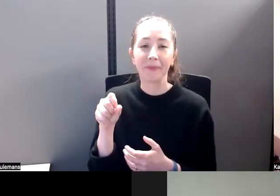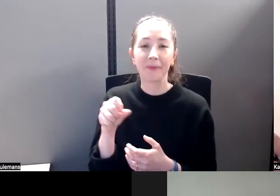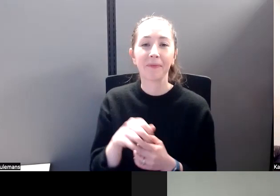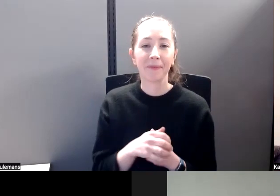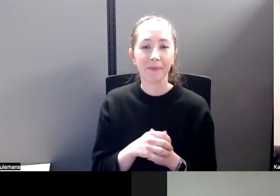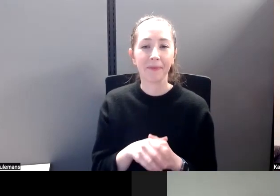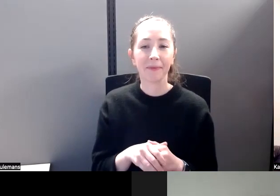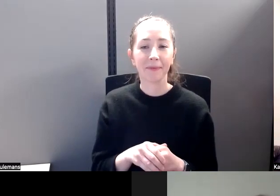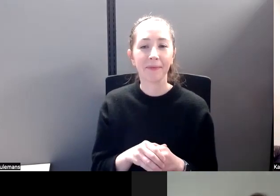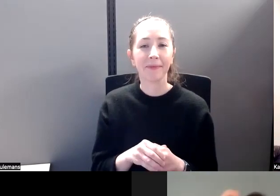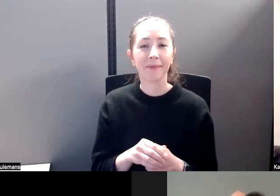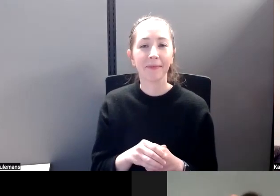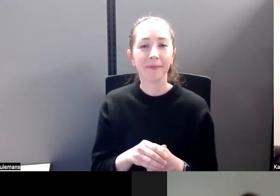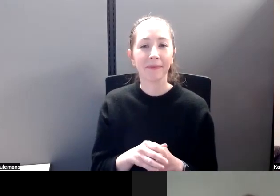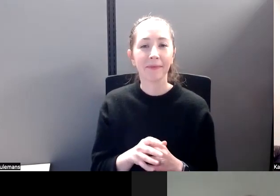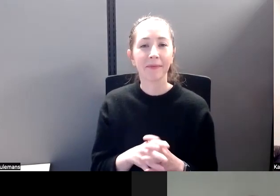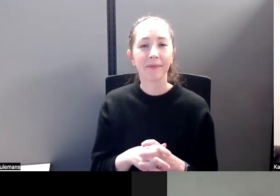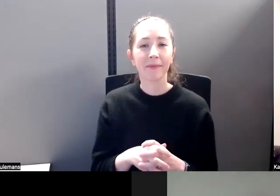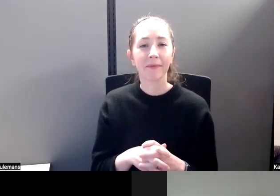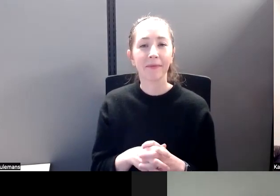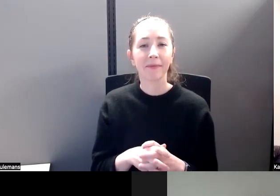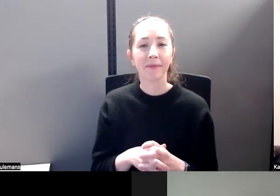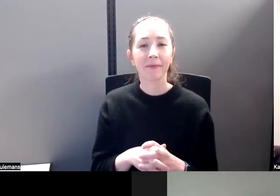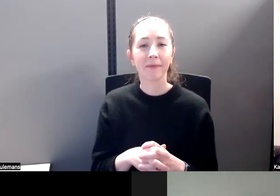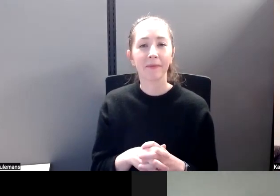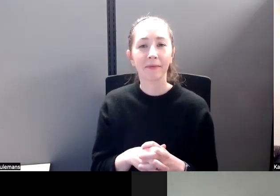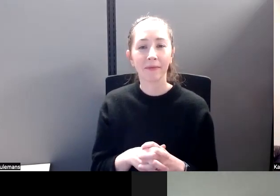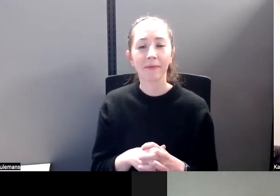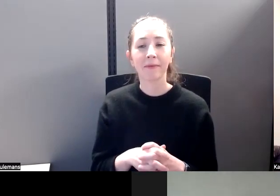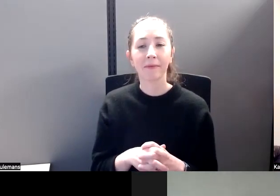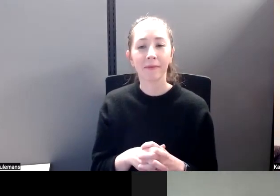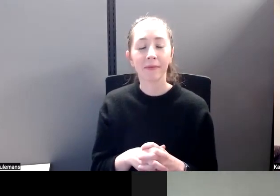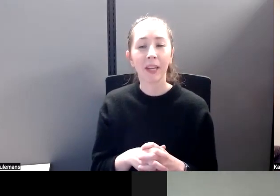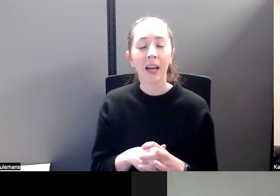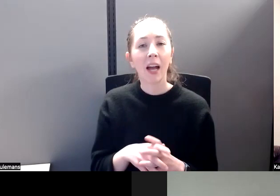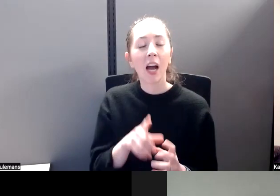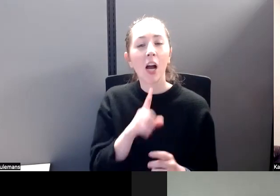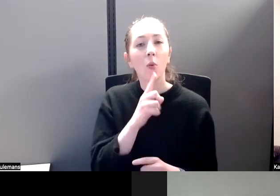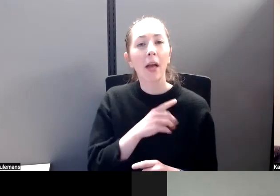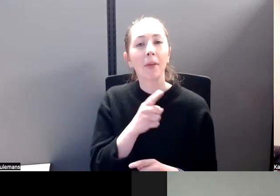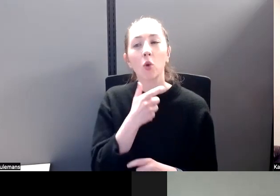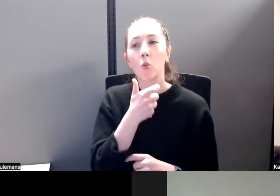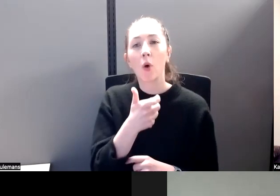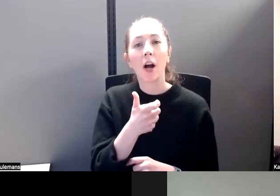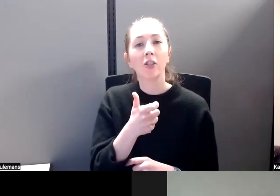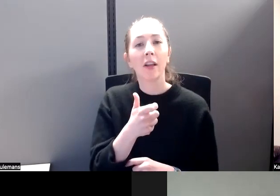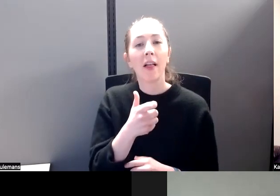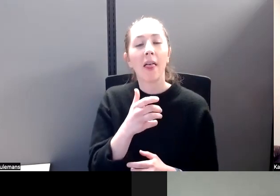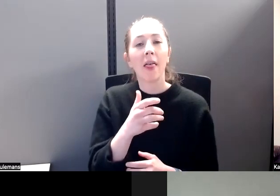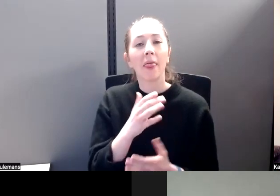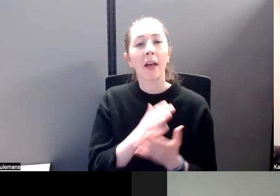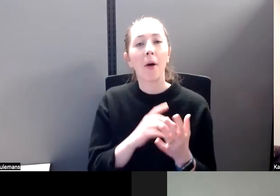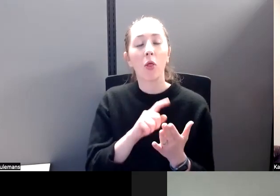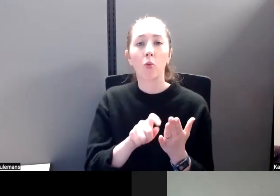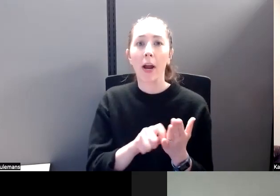even on my favorite, but I thought that really resonated with me. I'm so glad you watched them. The thing about the Science Yield, the writing